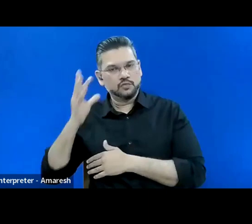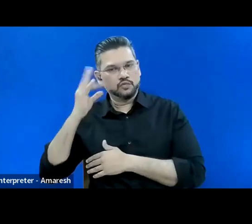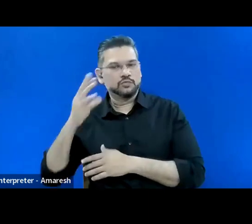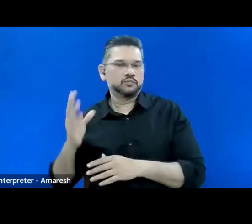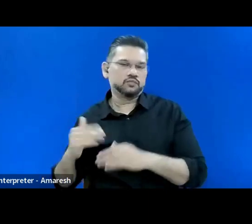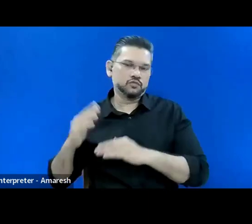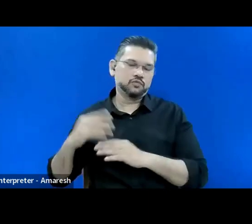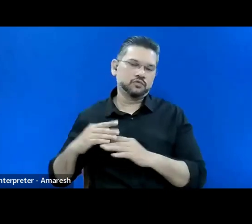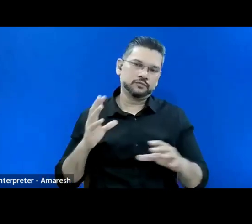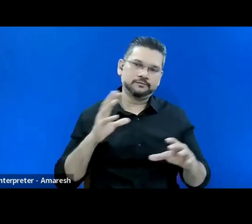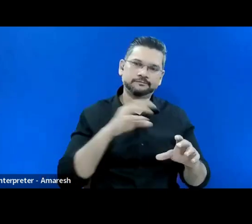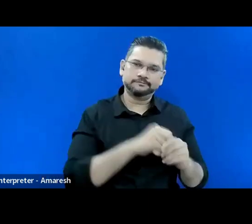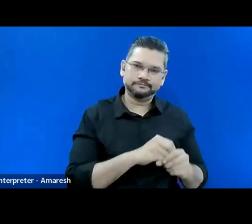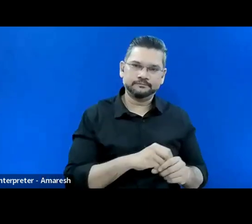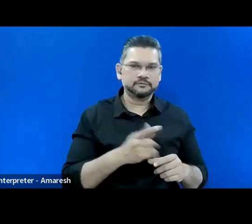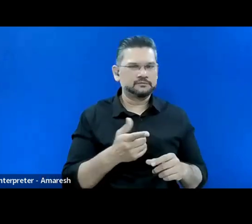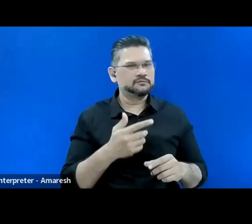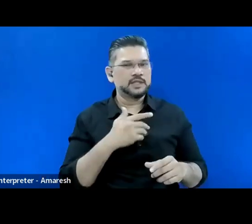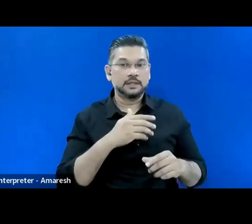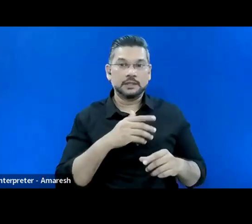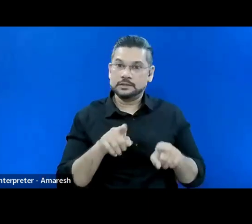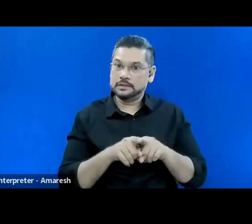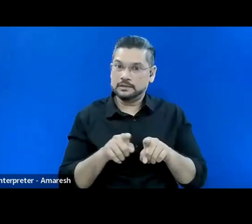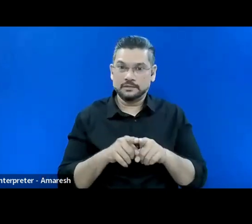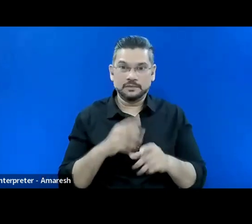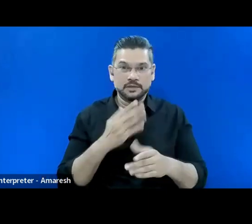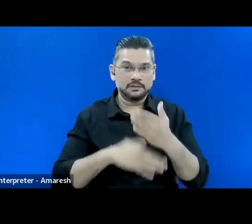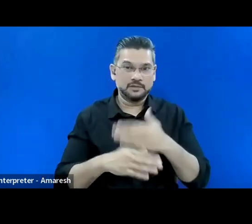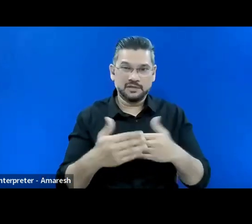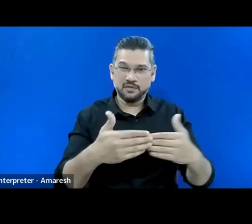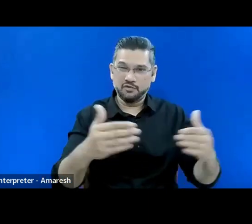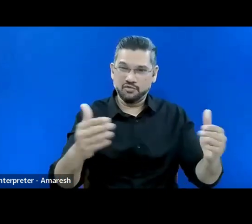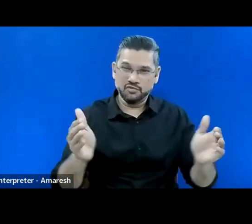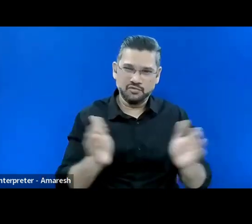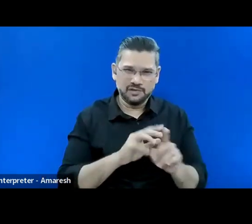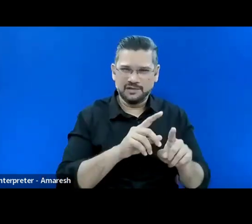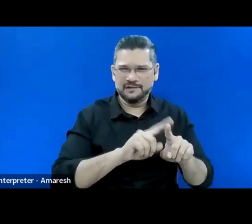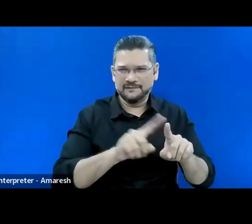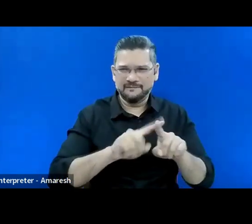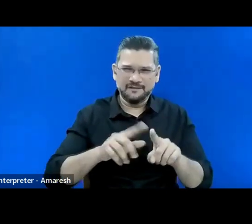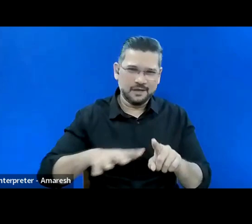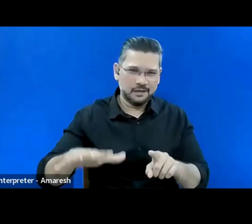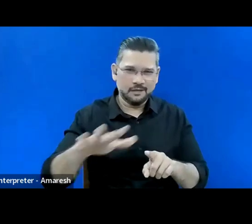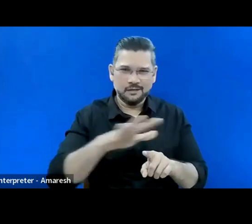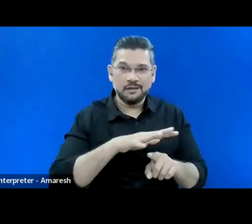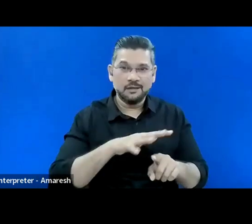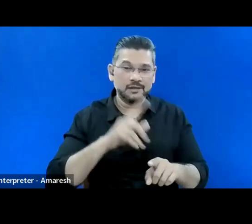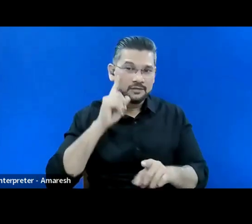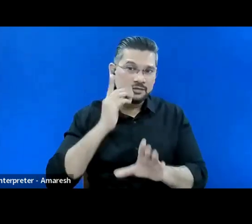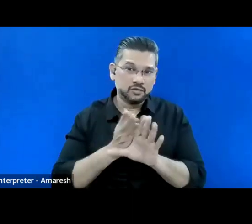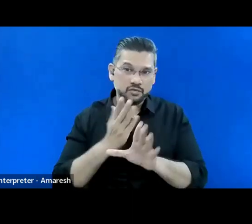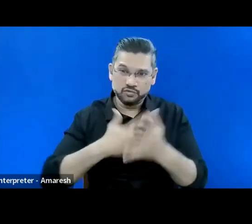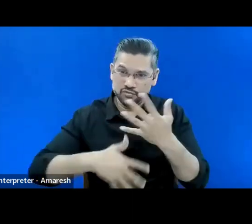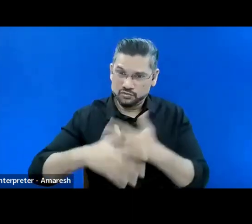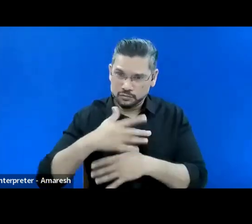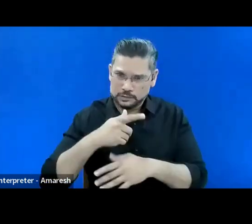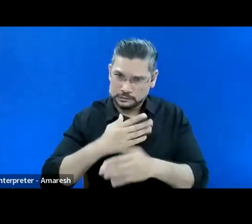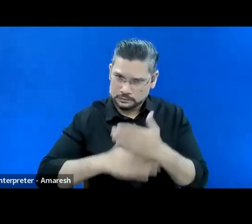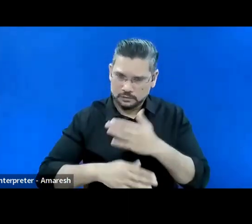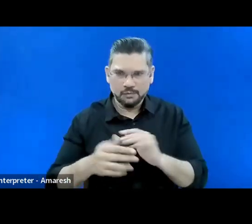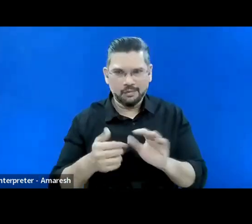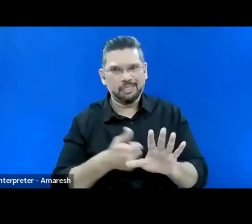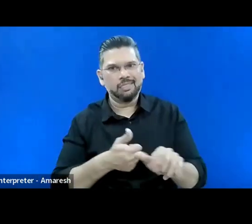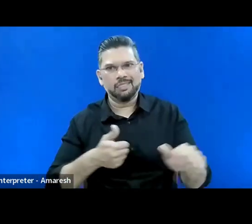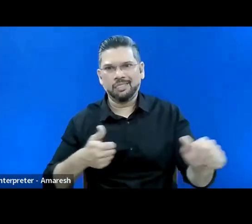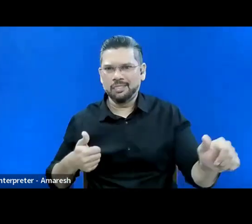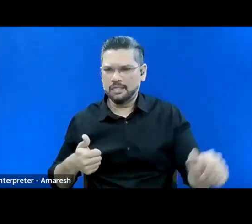within the disability community, that there is a lot about disabilities, but when it comes to psychosocial disabilities, even the disability community looks at you like, are